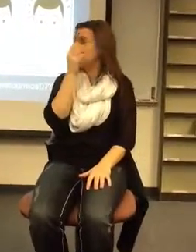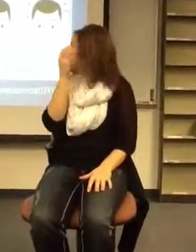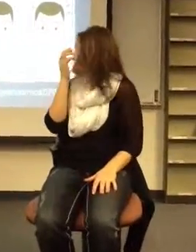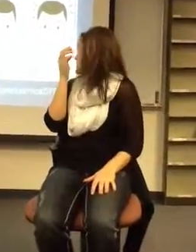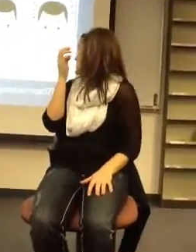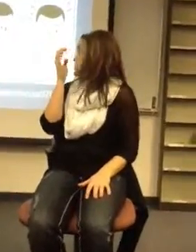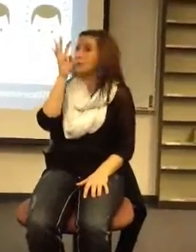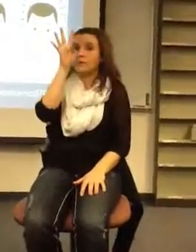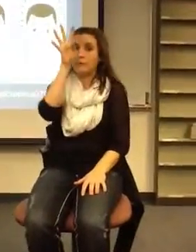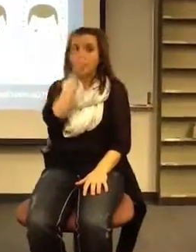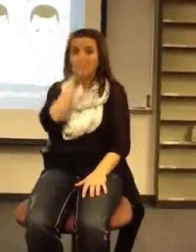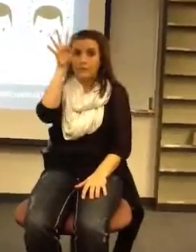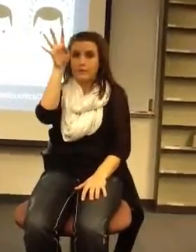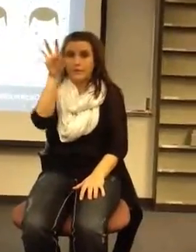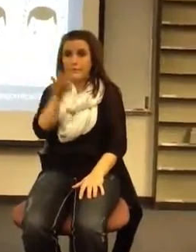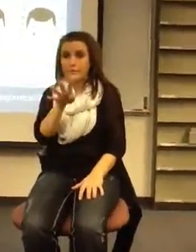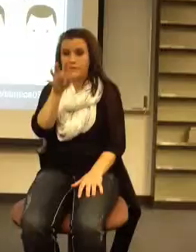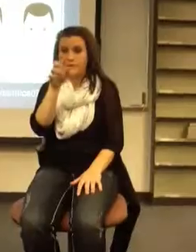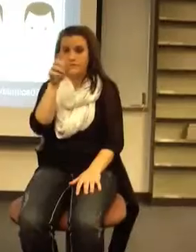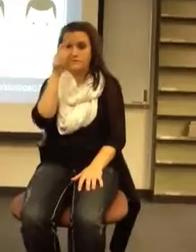How does he feel?